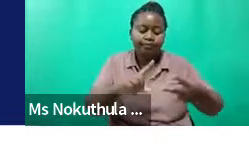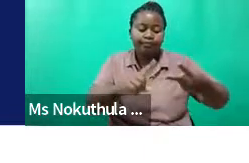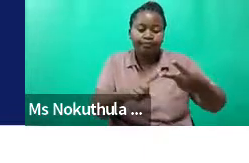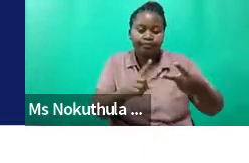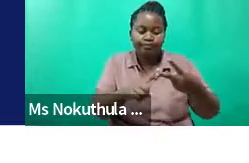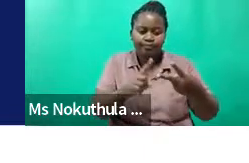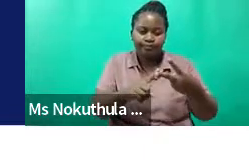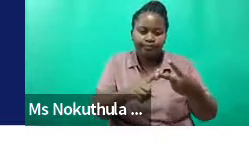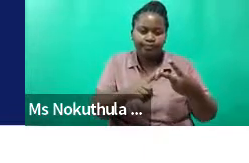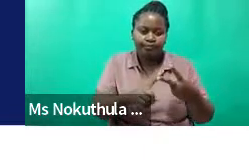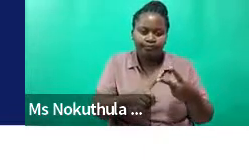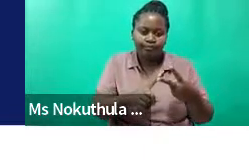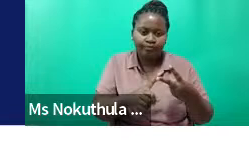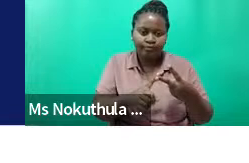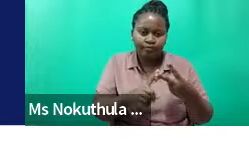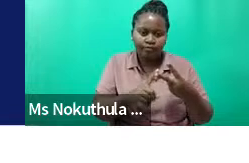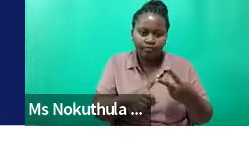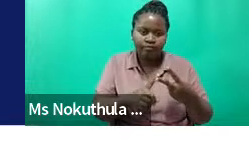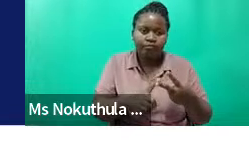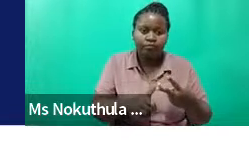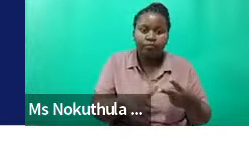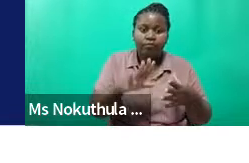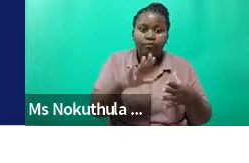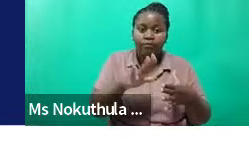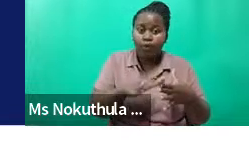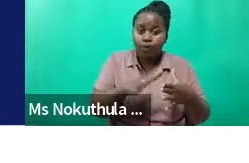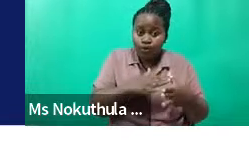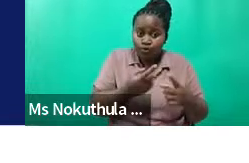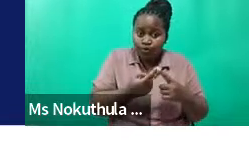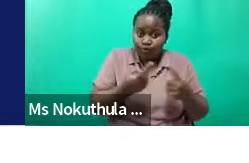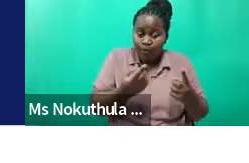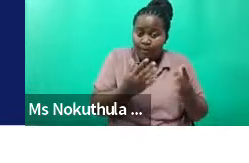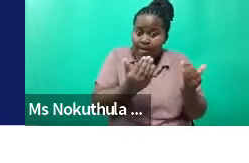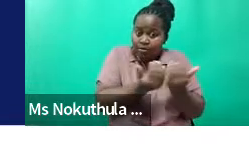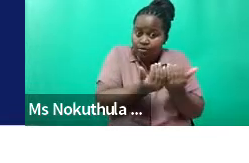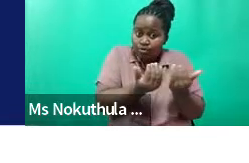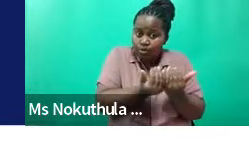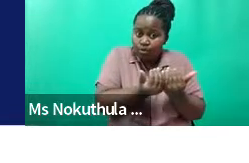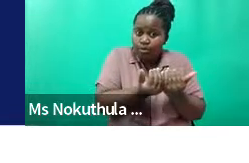there was also, because she came from a school a